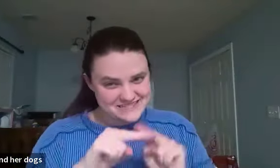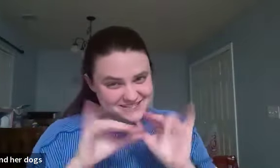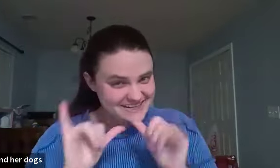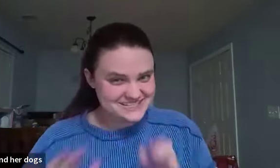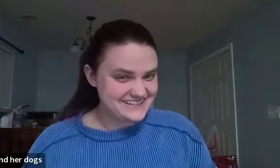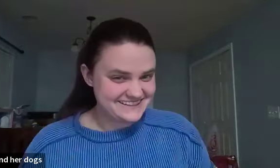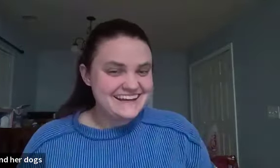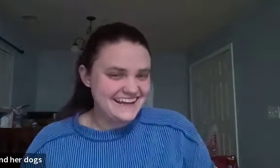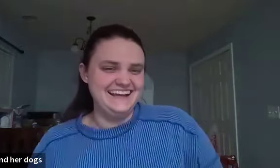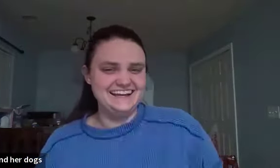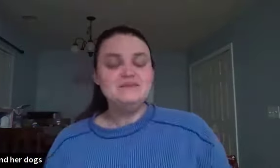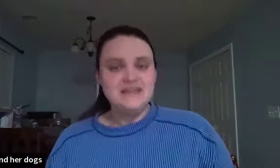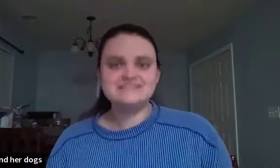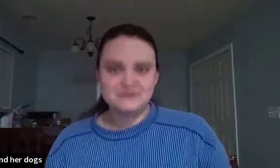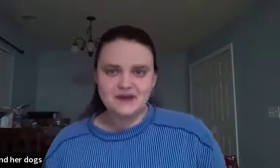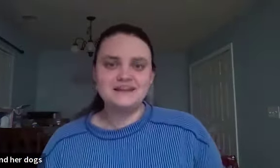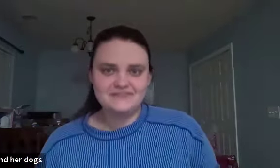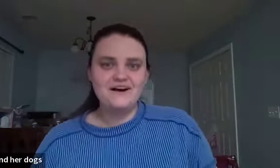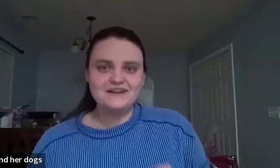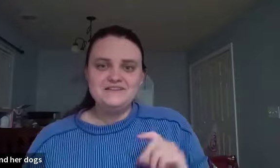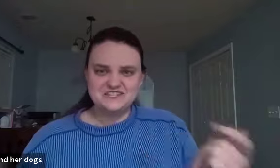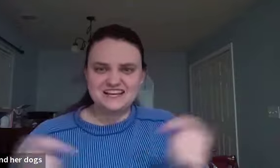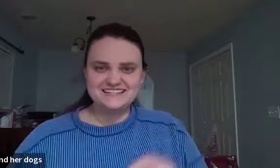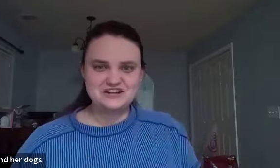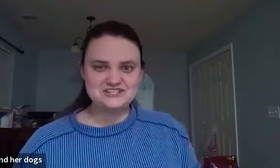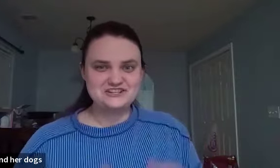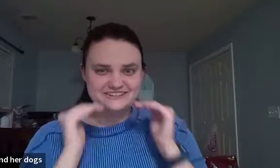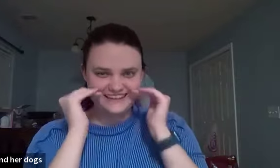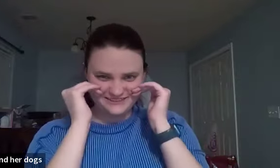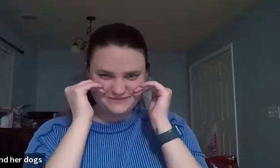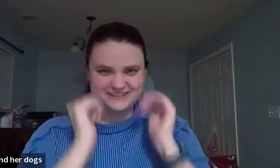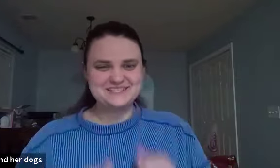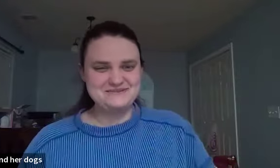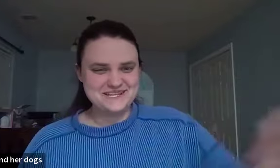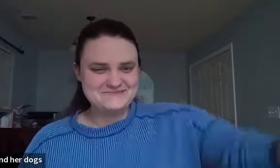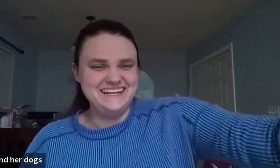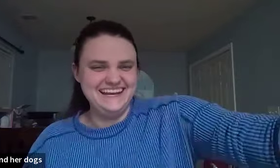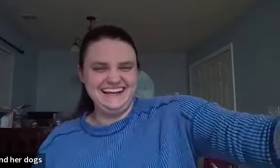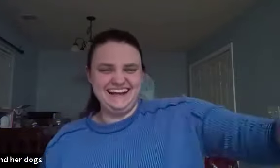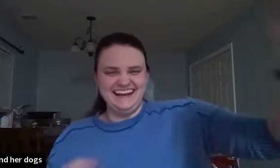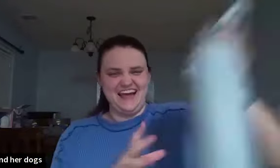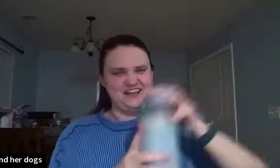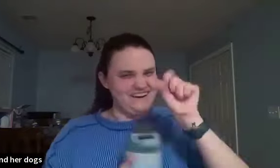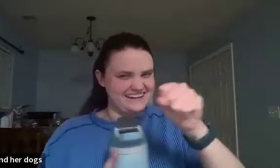when we said train engineer. He's like nodding along. The second I say train engineer, that little smile just comes up. I caught